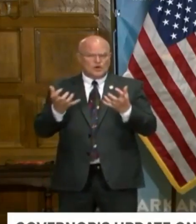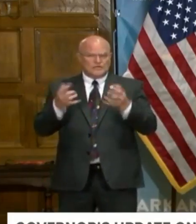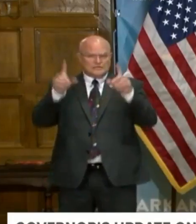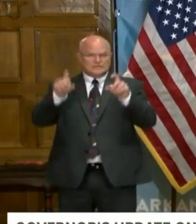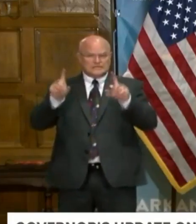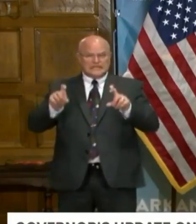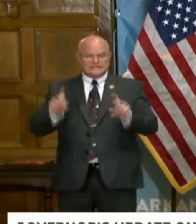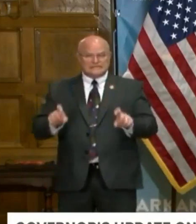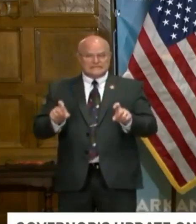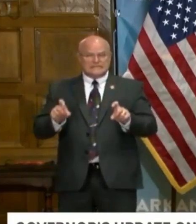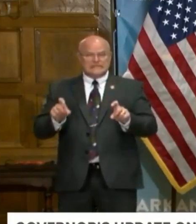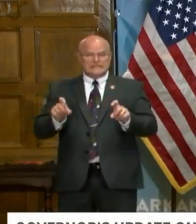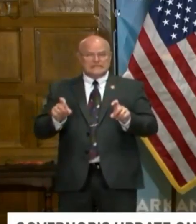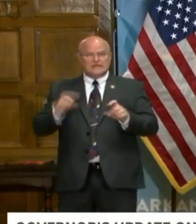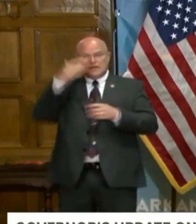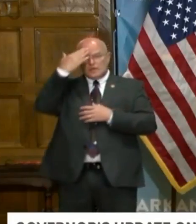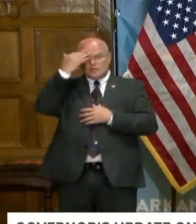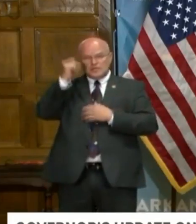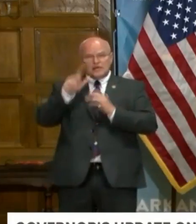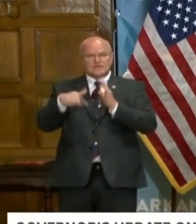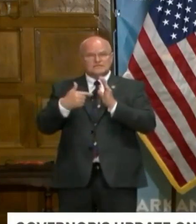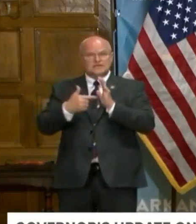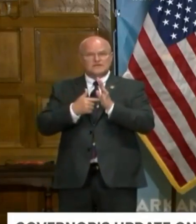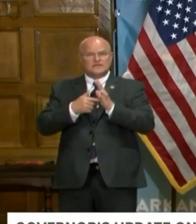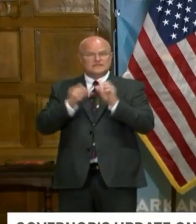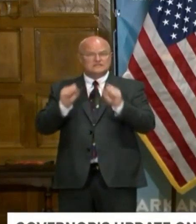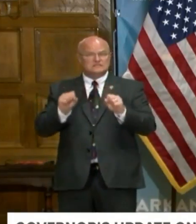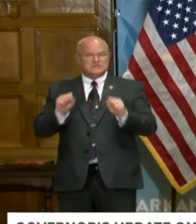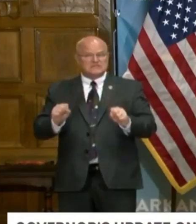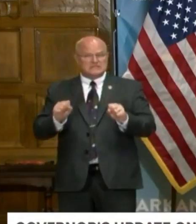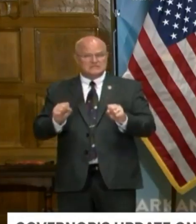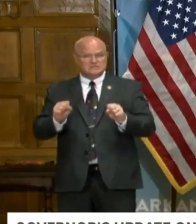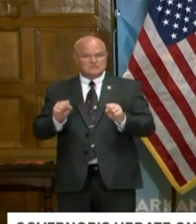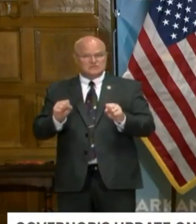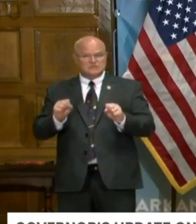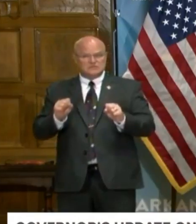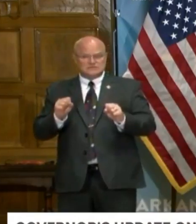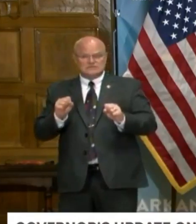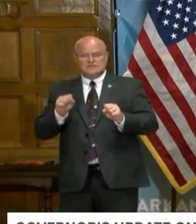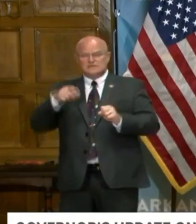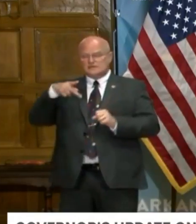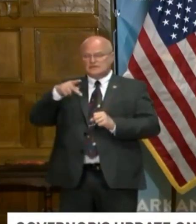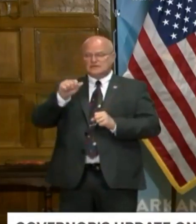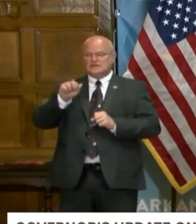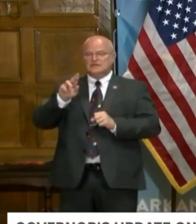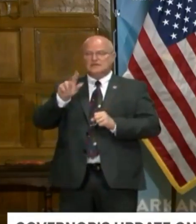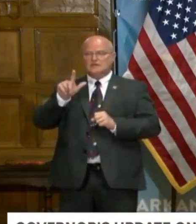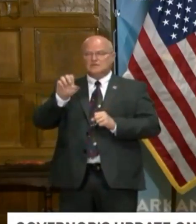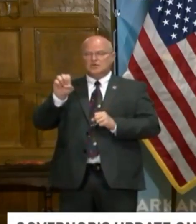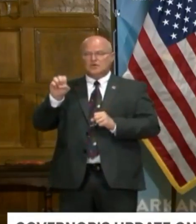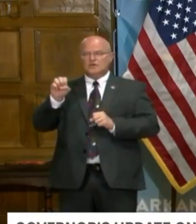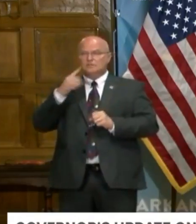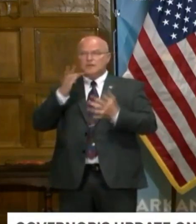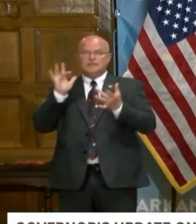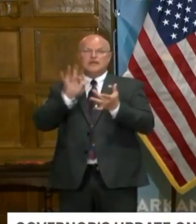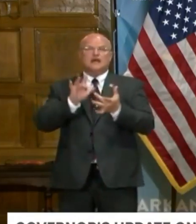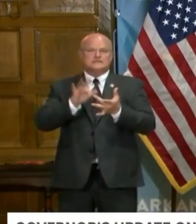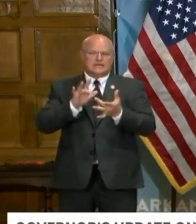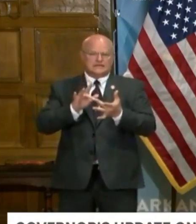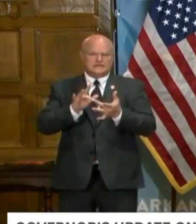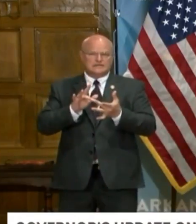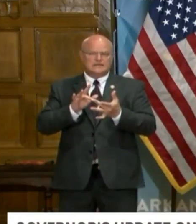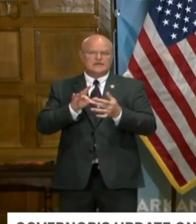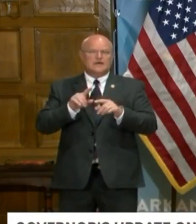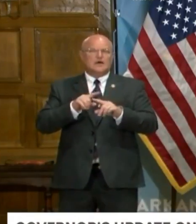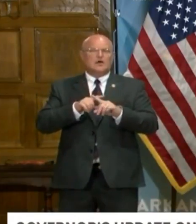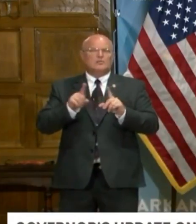to be tested because of this potential parolee who they may have come in contact with, but currently the